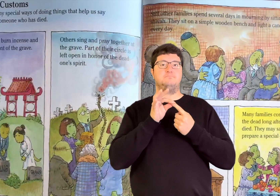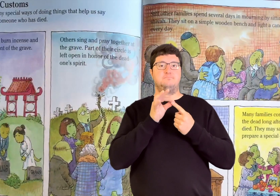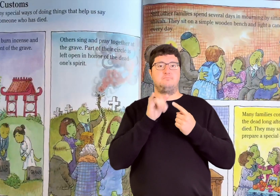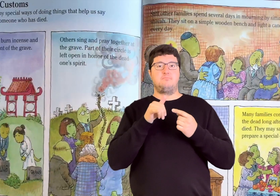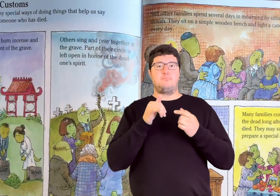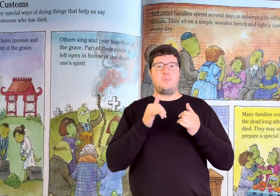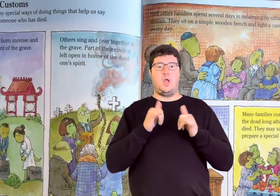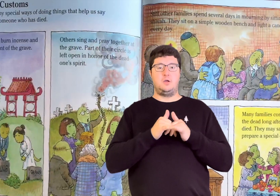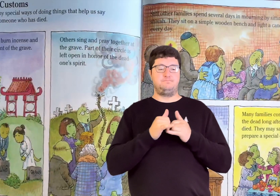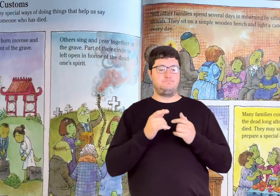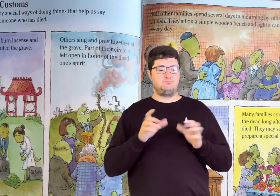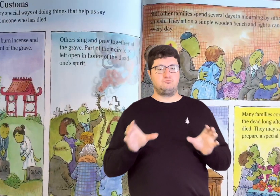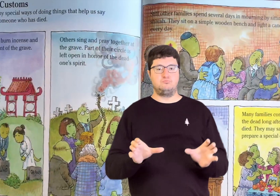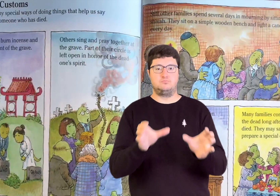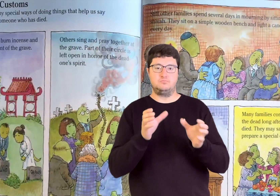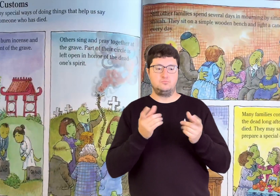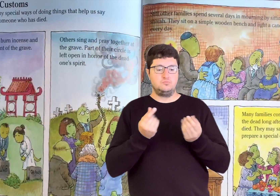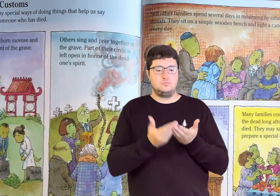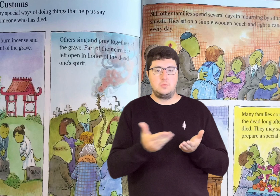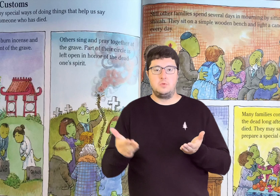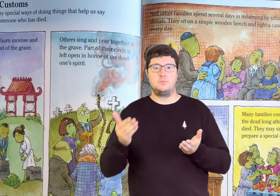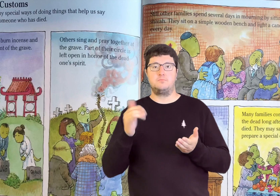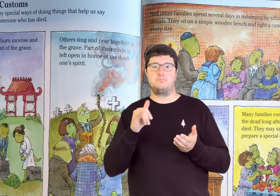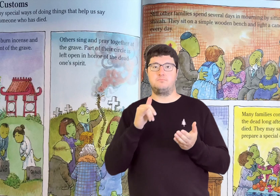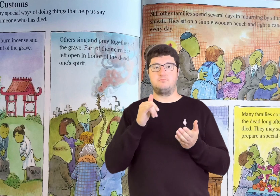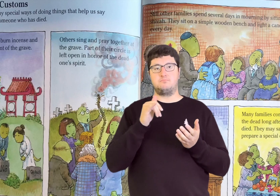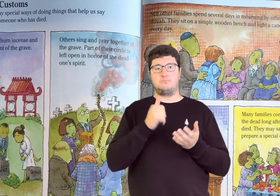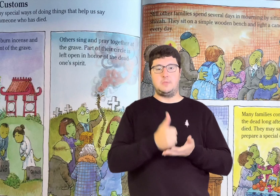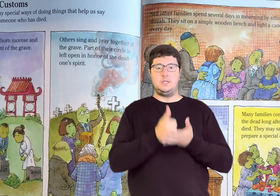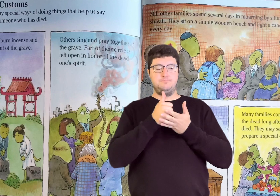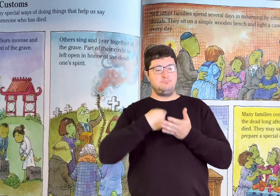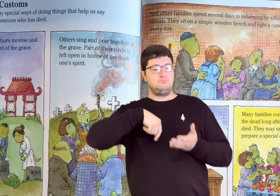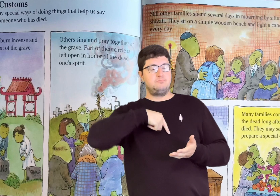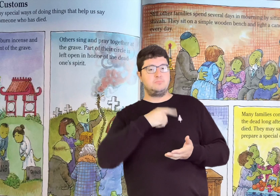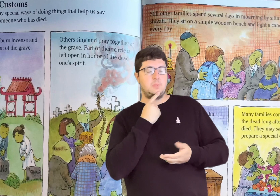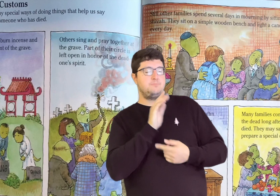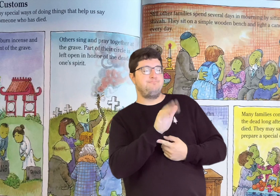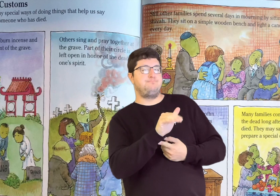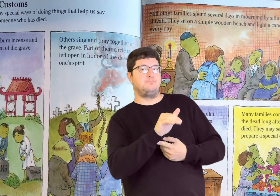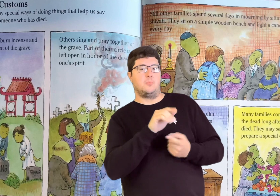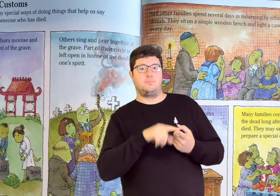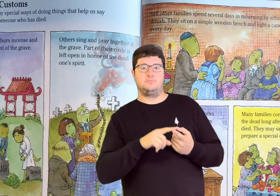There are many special ways of doing things to help us say goodbye to someone who has died.